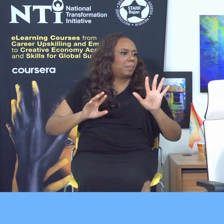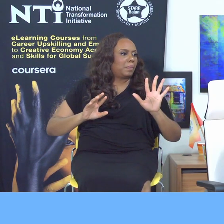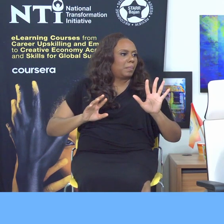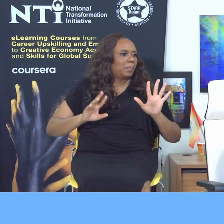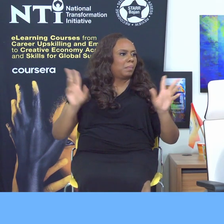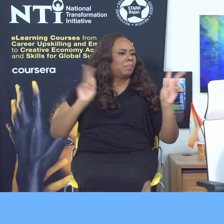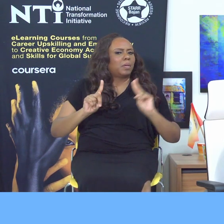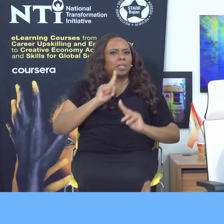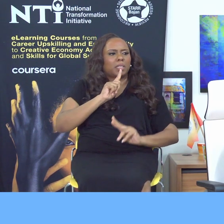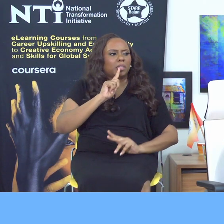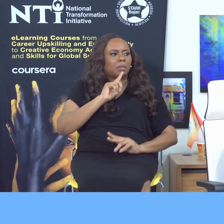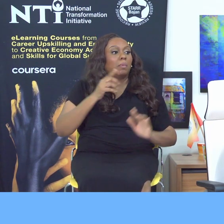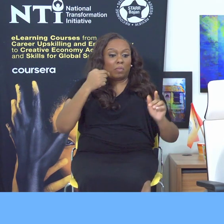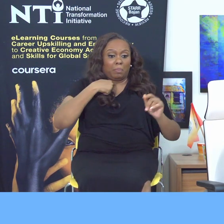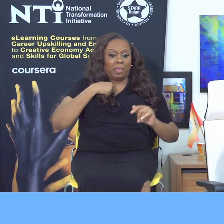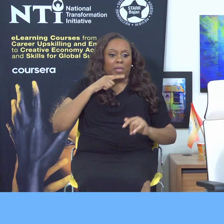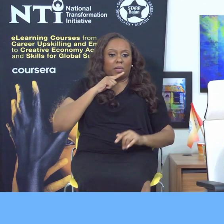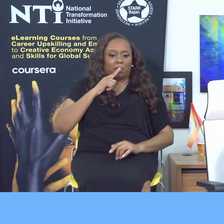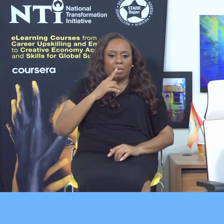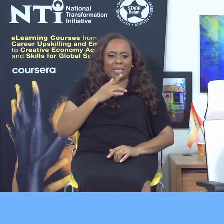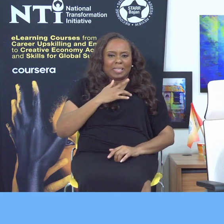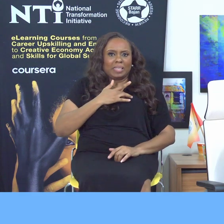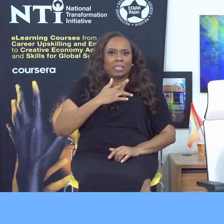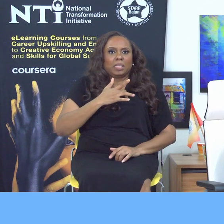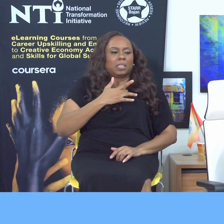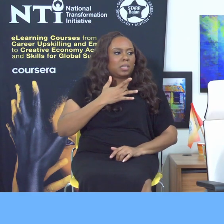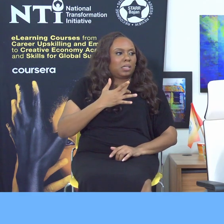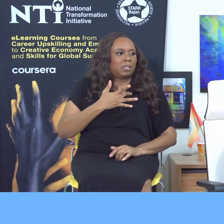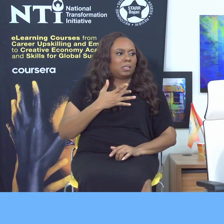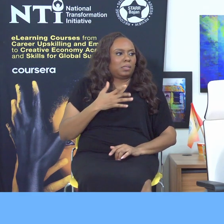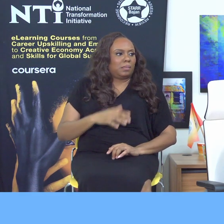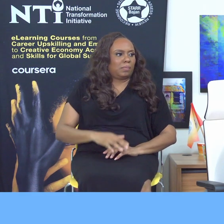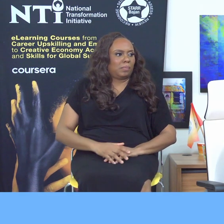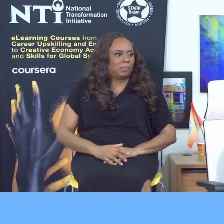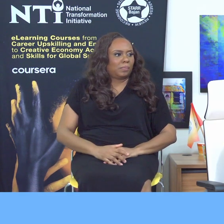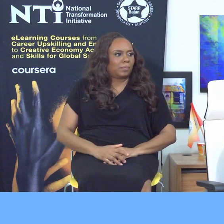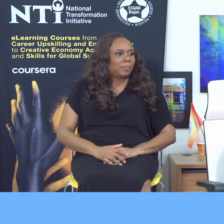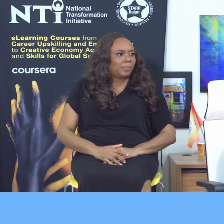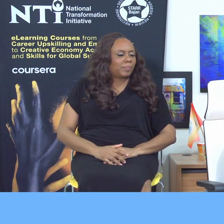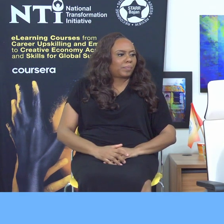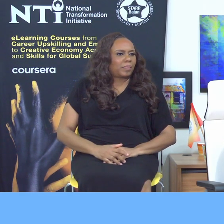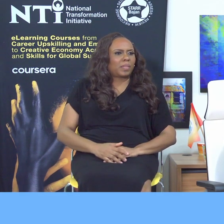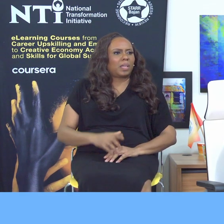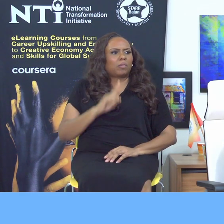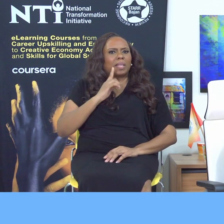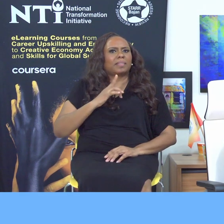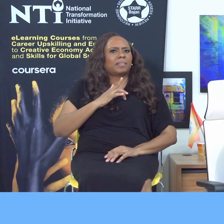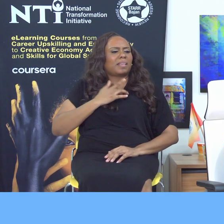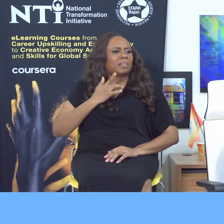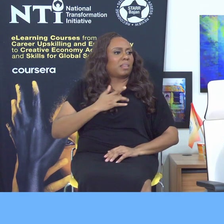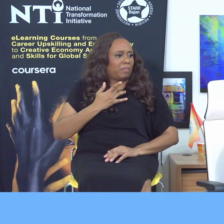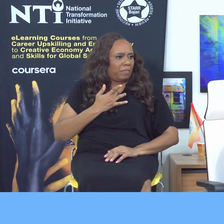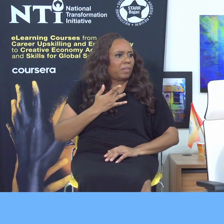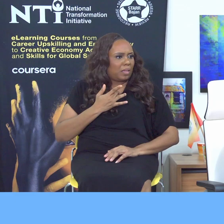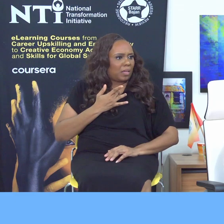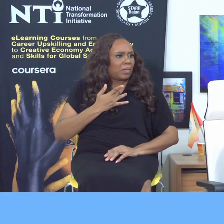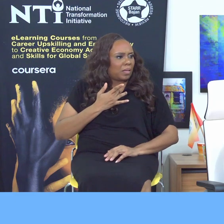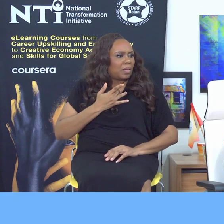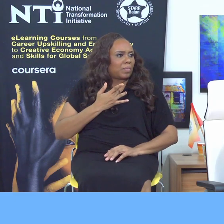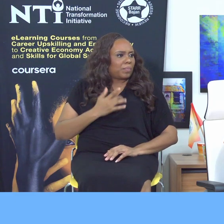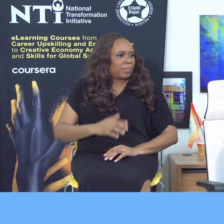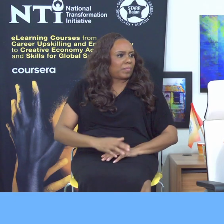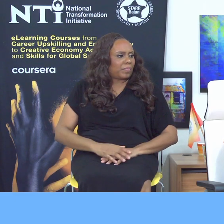sensitivity. I'm very sensitive. I'm strongly sensitive. So I learn